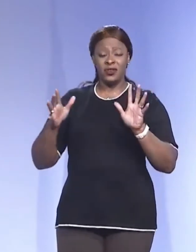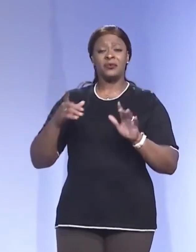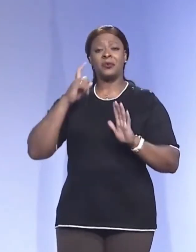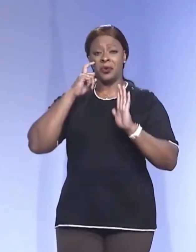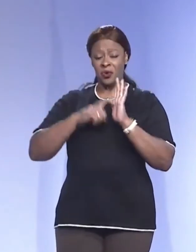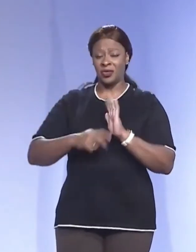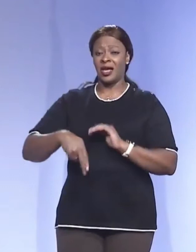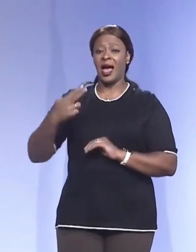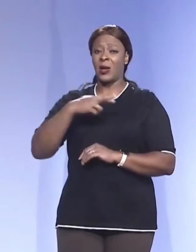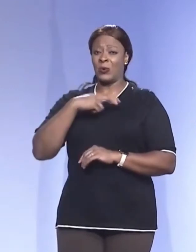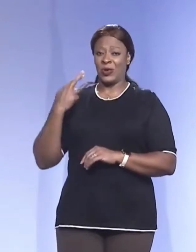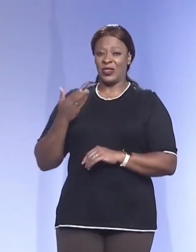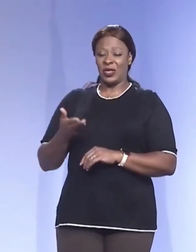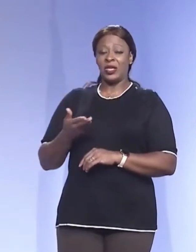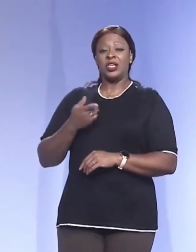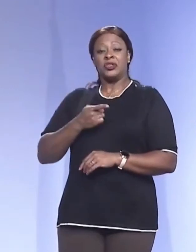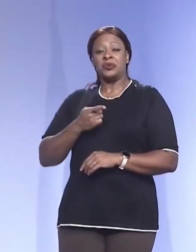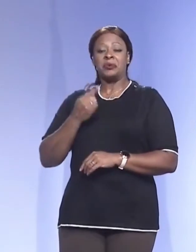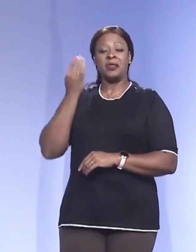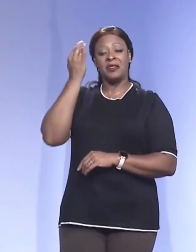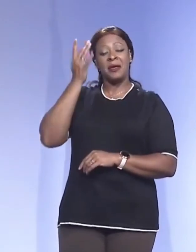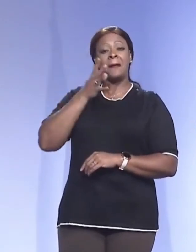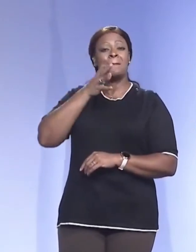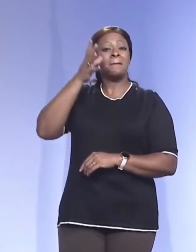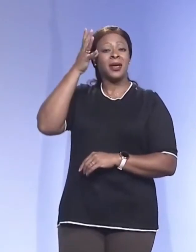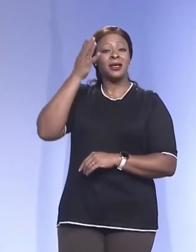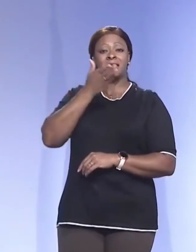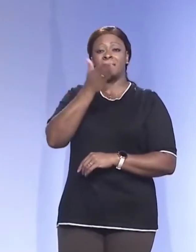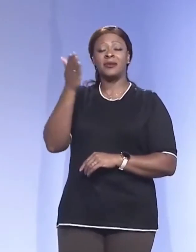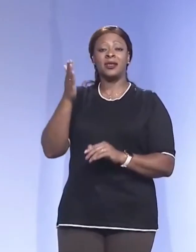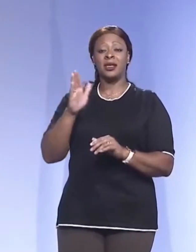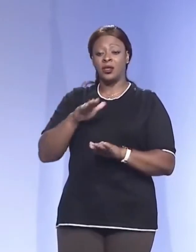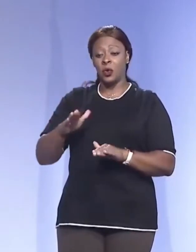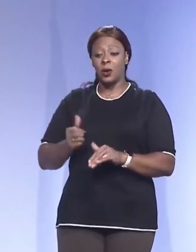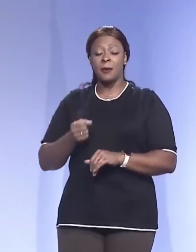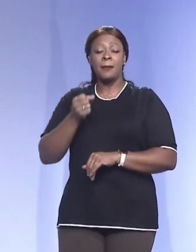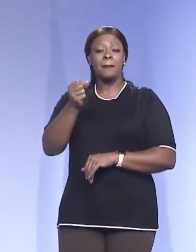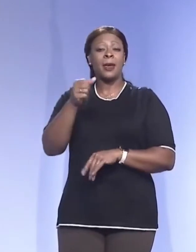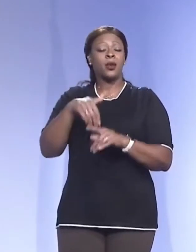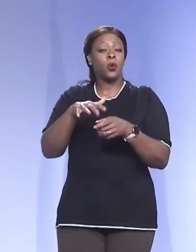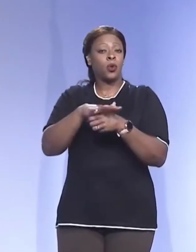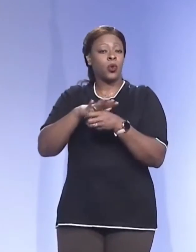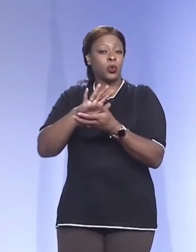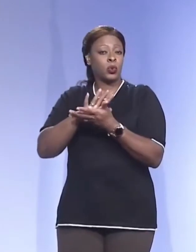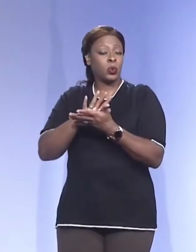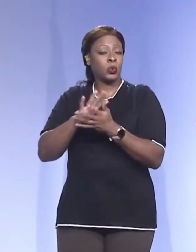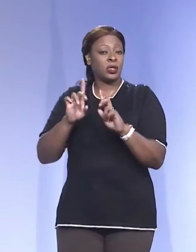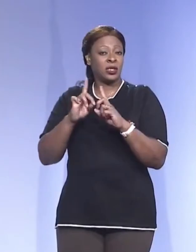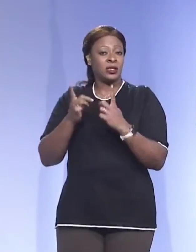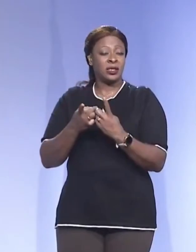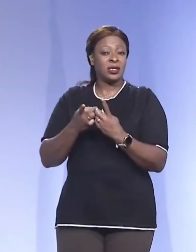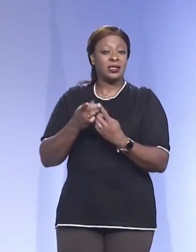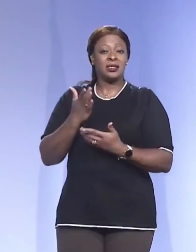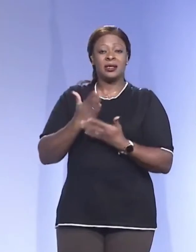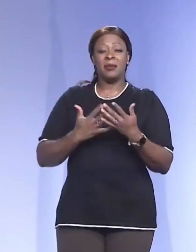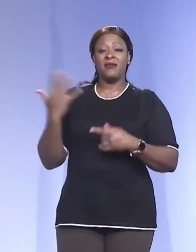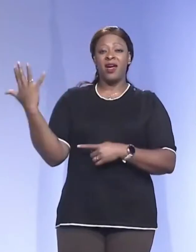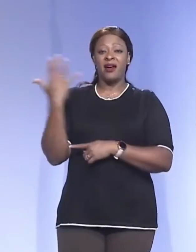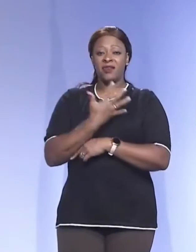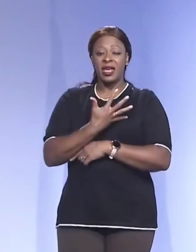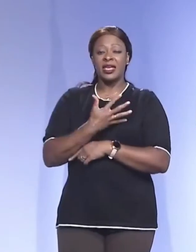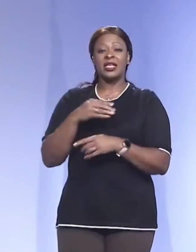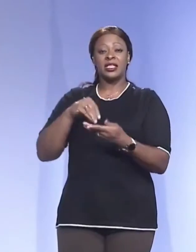there, what do you think for parents out there as they're returning their children to local districts, some with 5 days of in-person